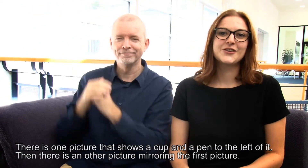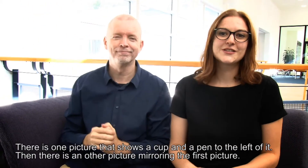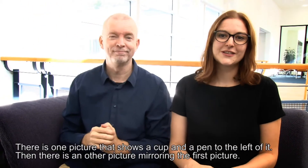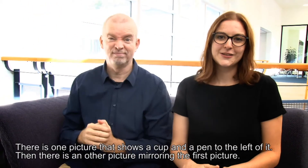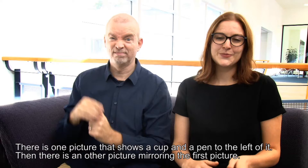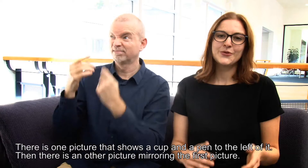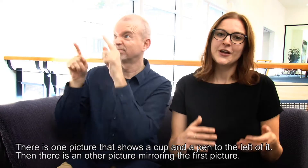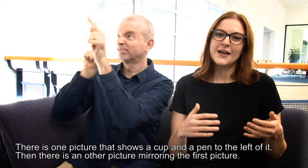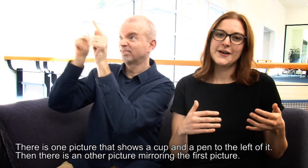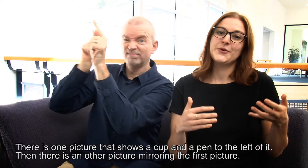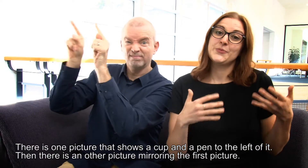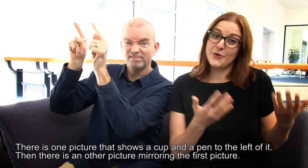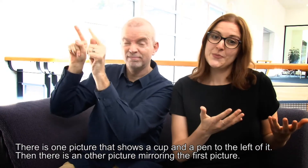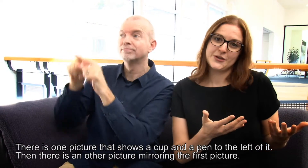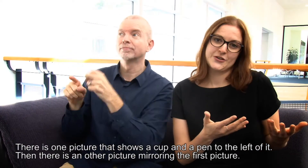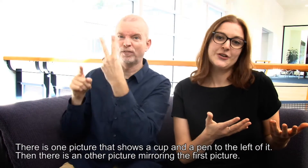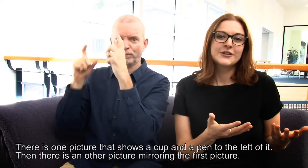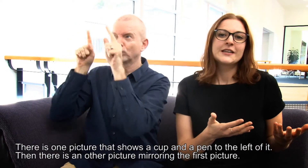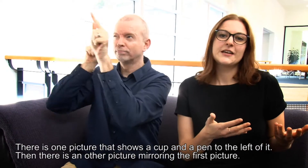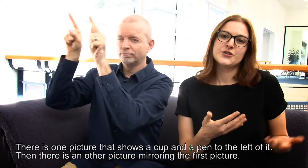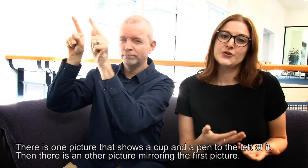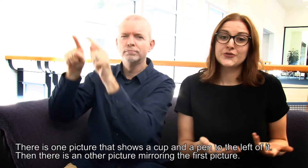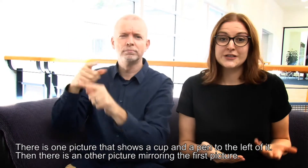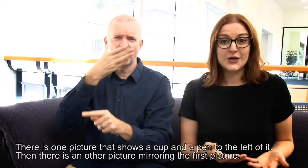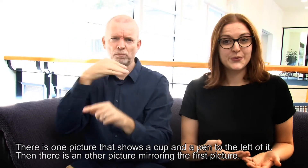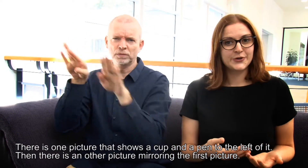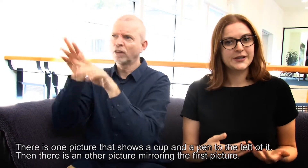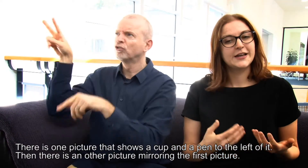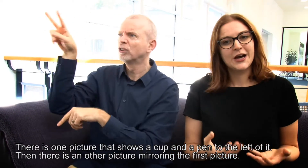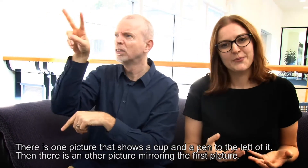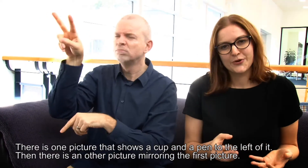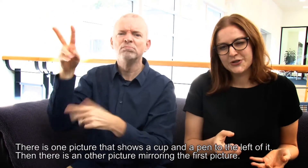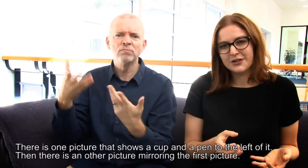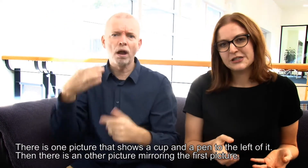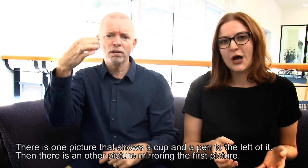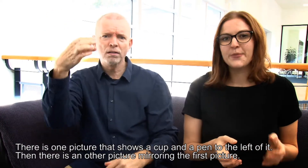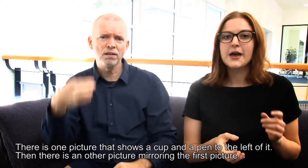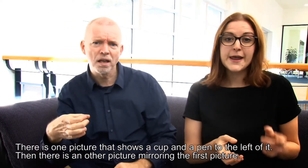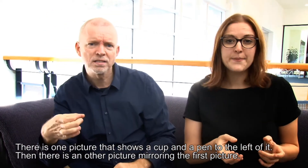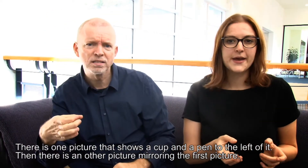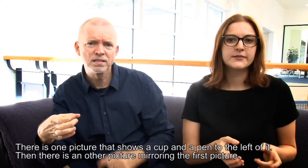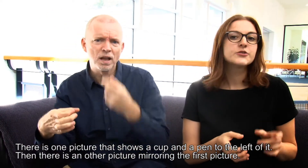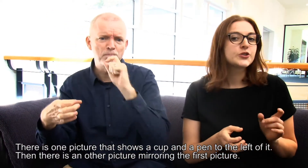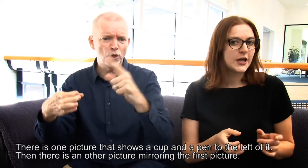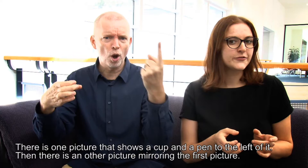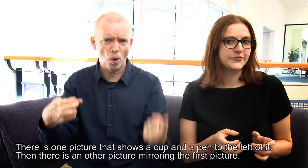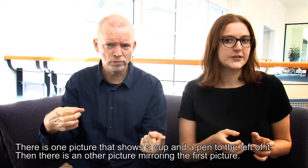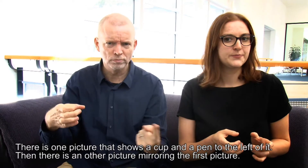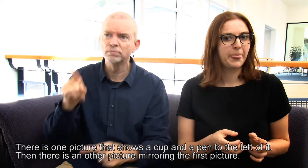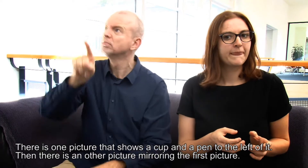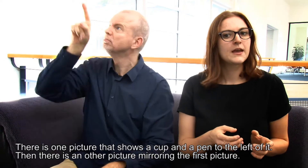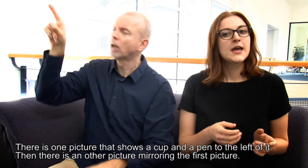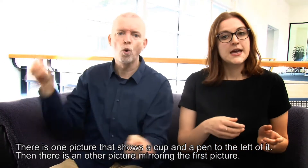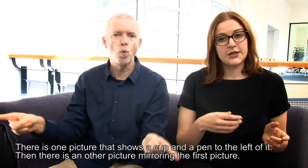So there's one picture that shows, for example, a cup, a cute little cup, and a pen to the left of